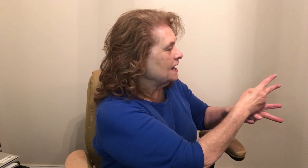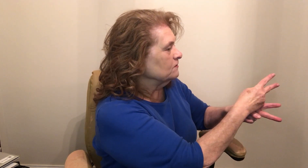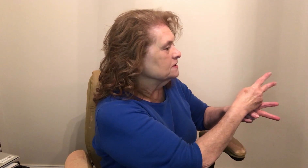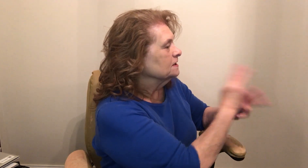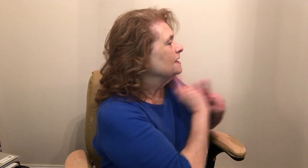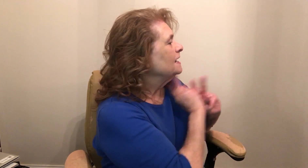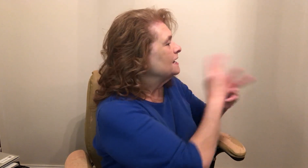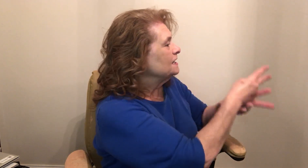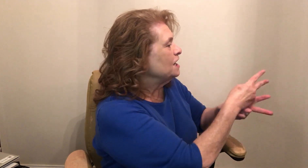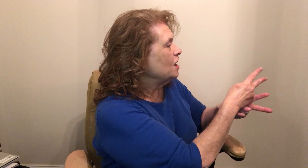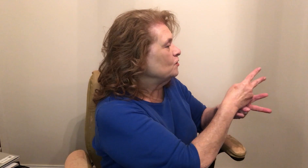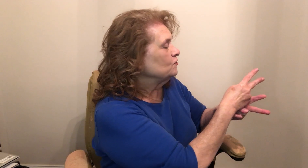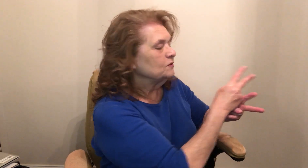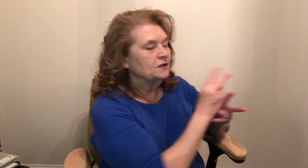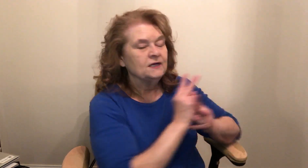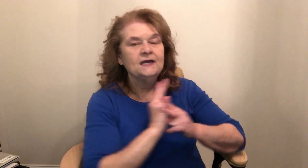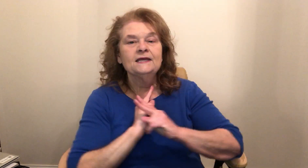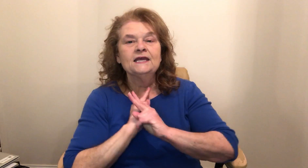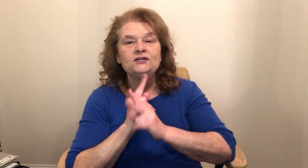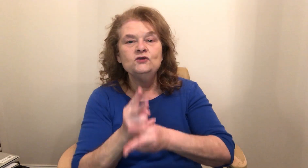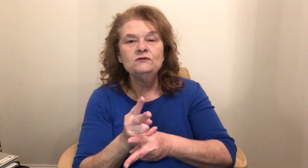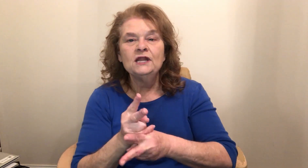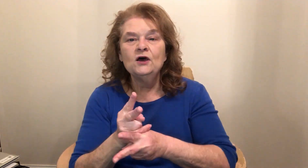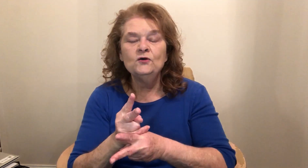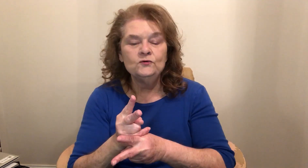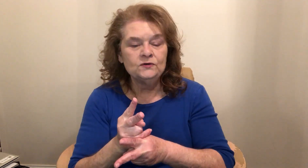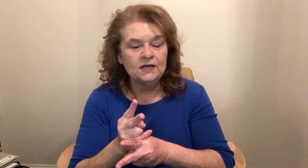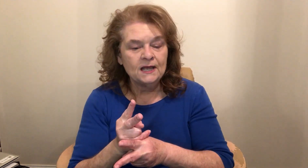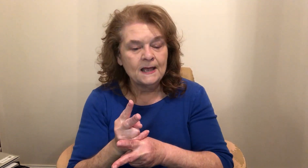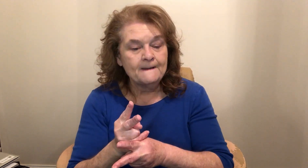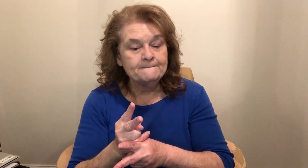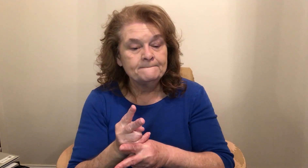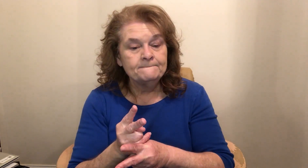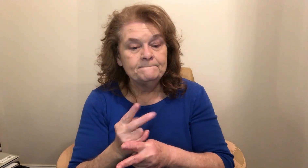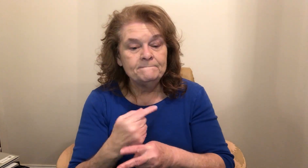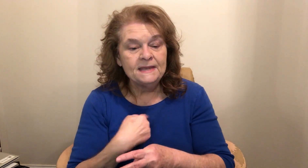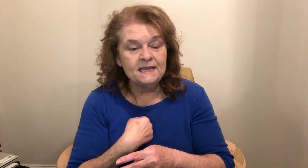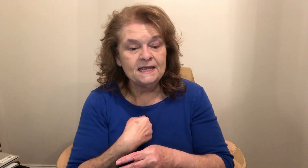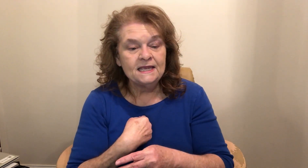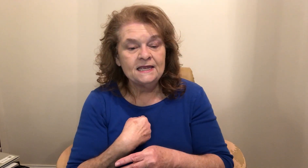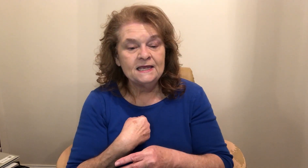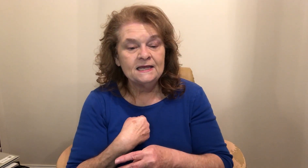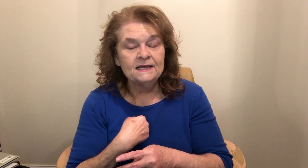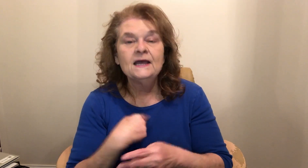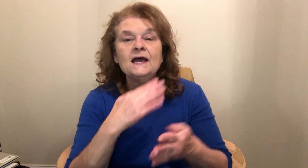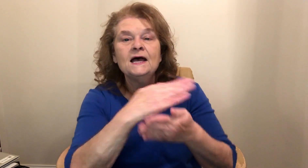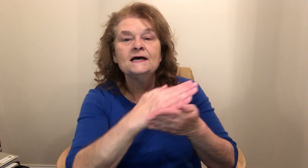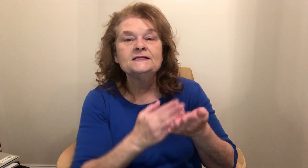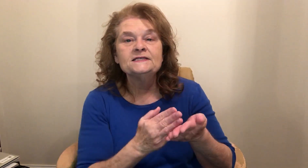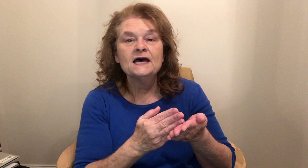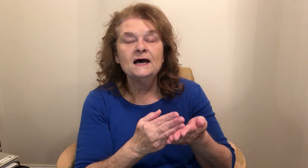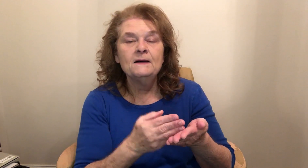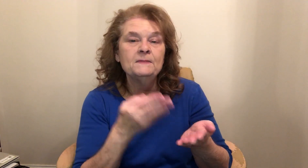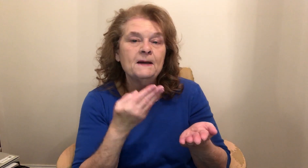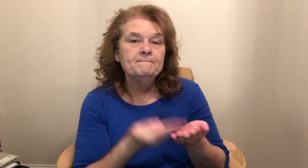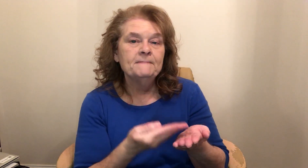out. Loan. Can you loan me some